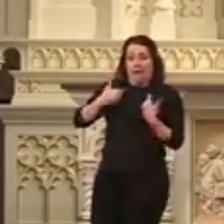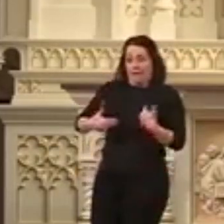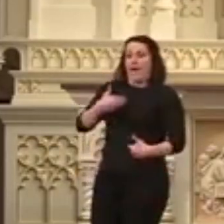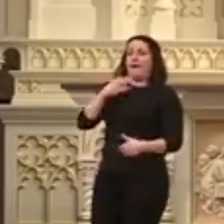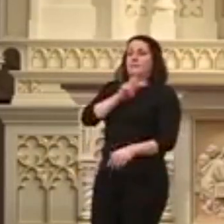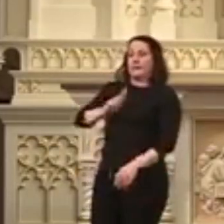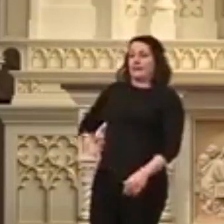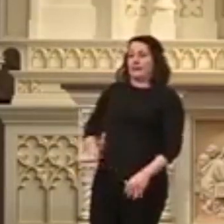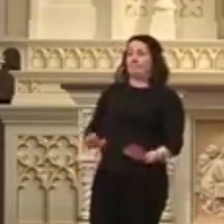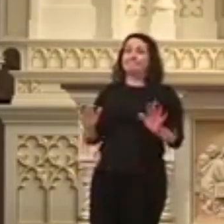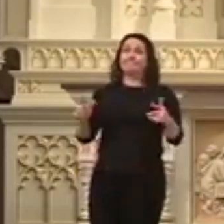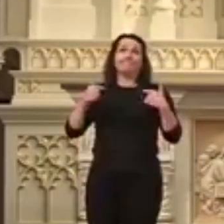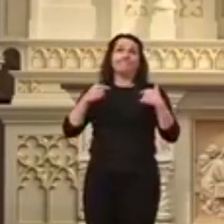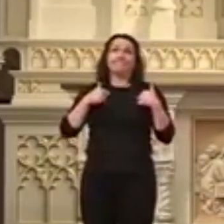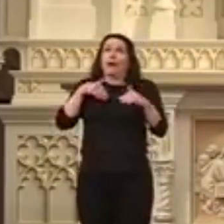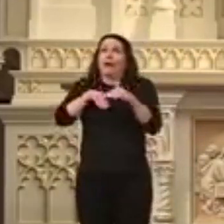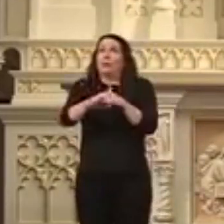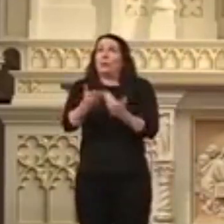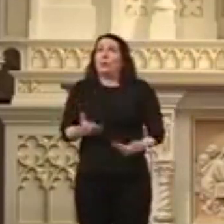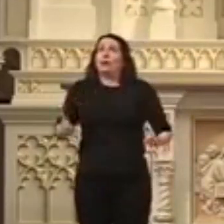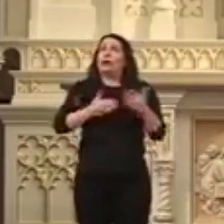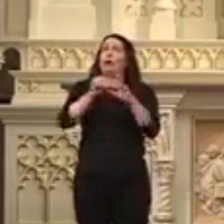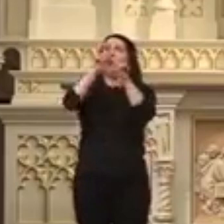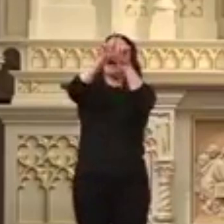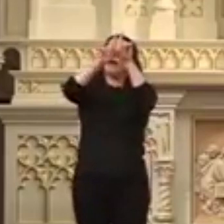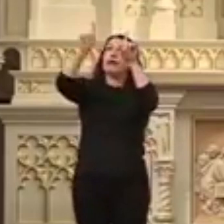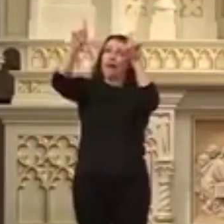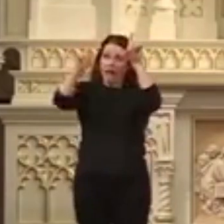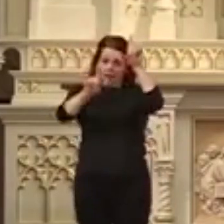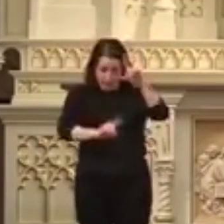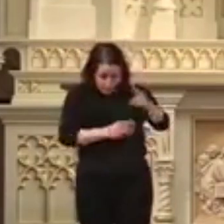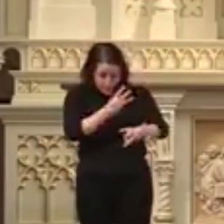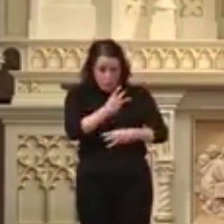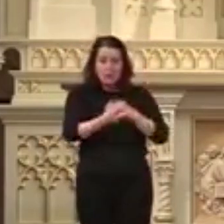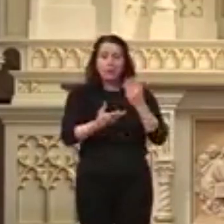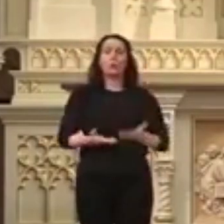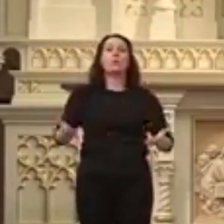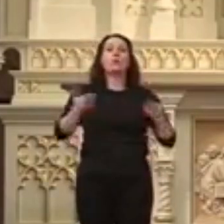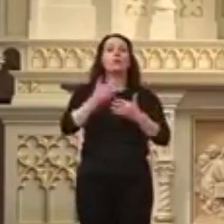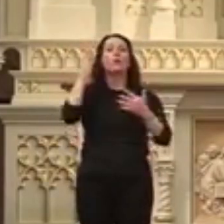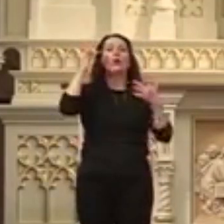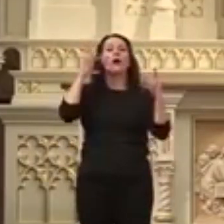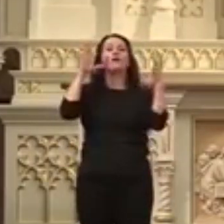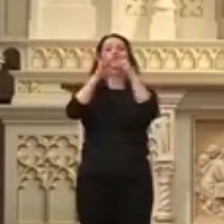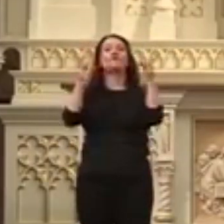this I was born, and for this I came into the world, to testify to the truth.